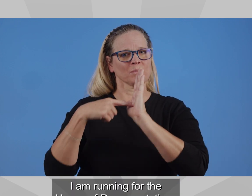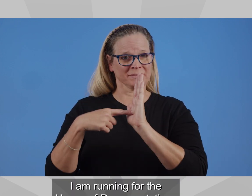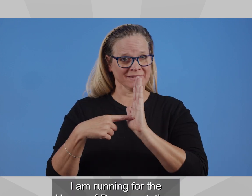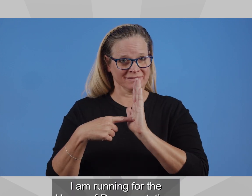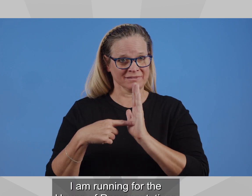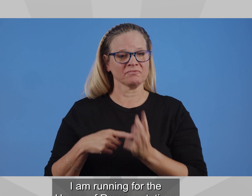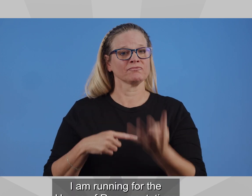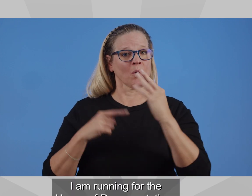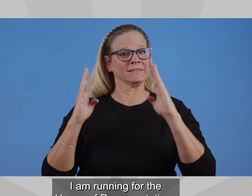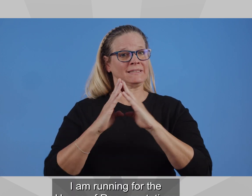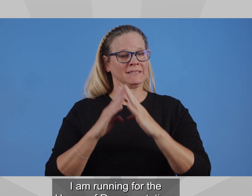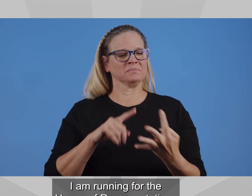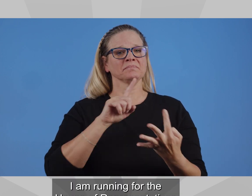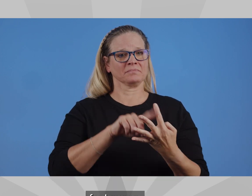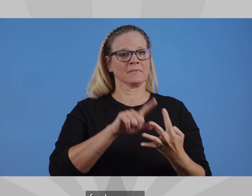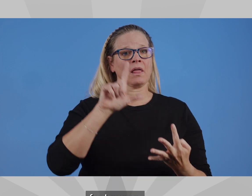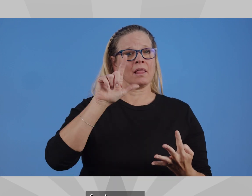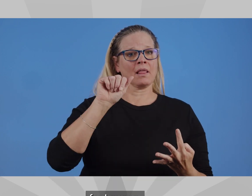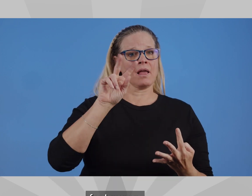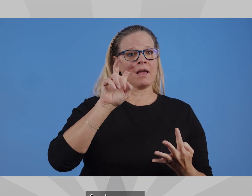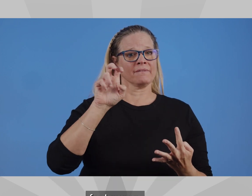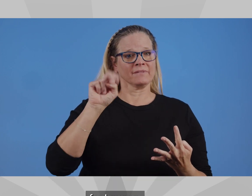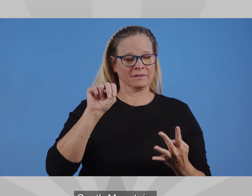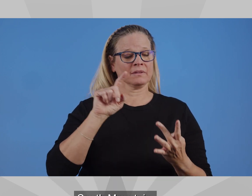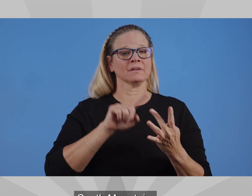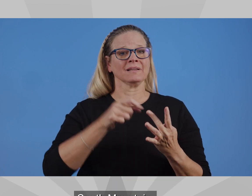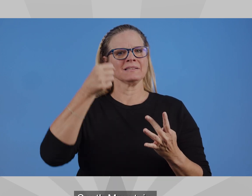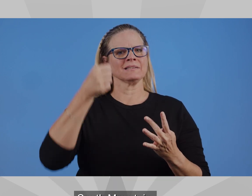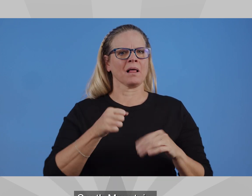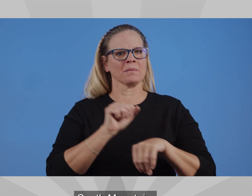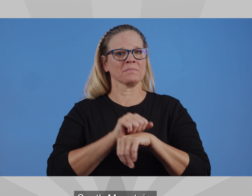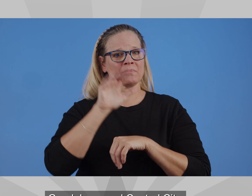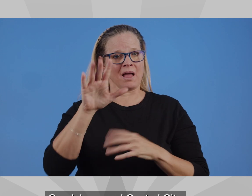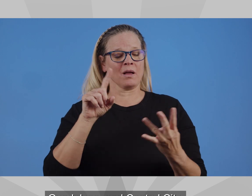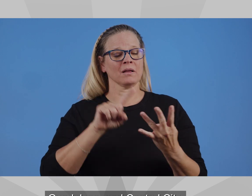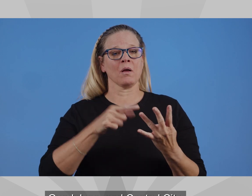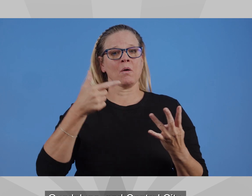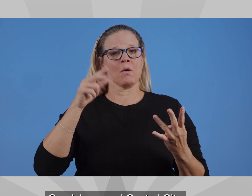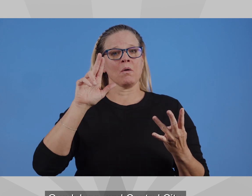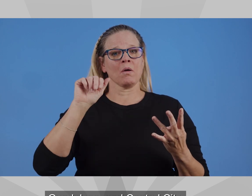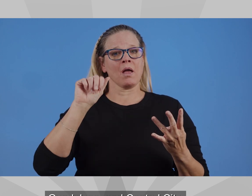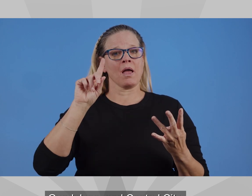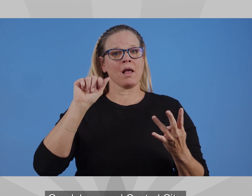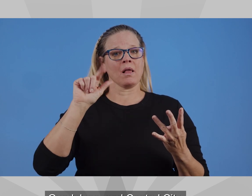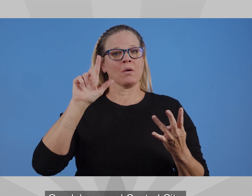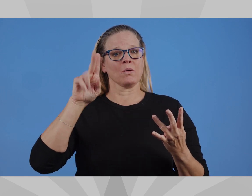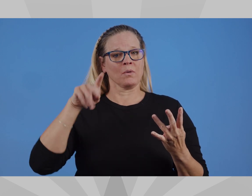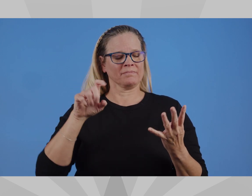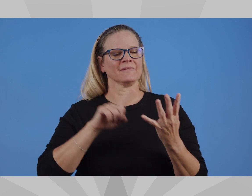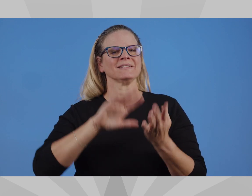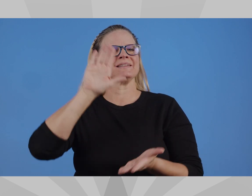I am running for the House of Representatives for Levine, South Mountain, Guadalupe, and Central